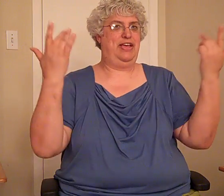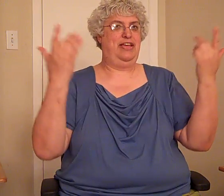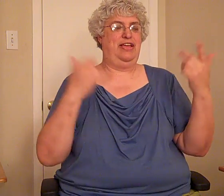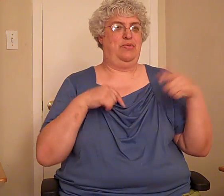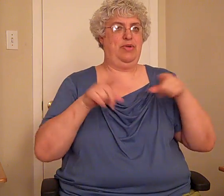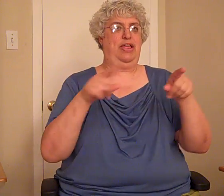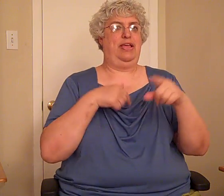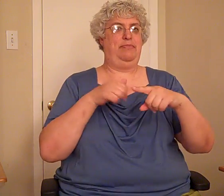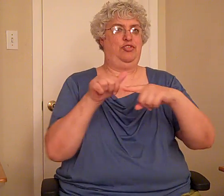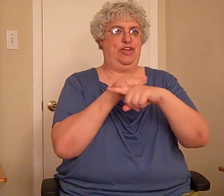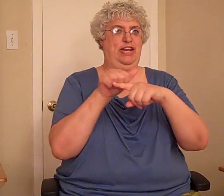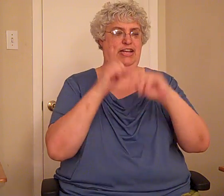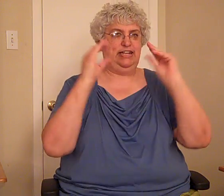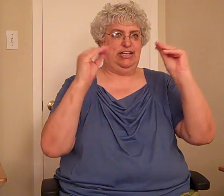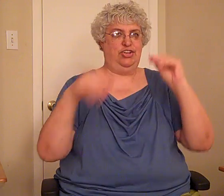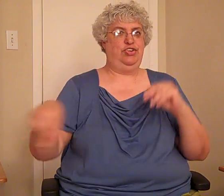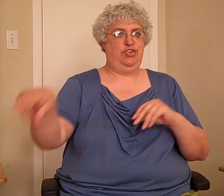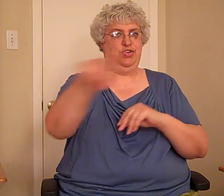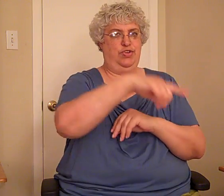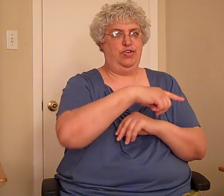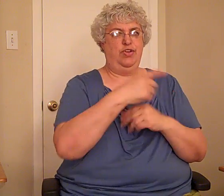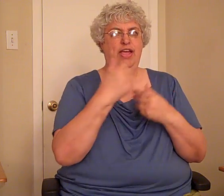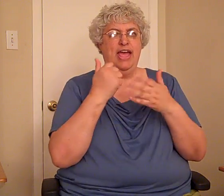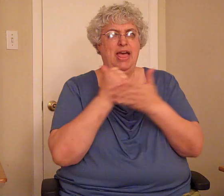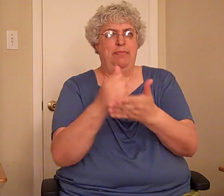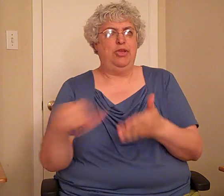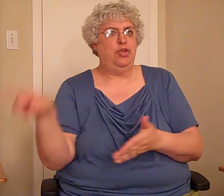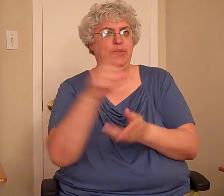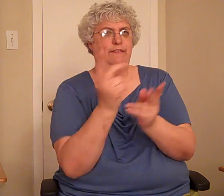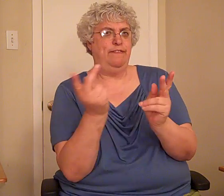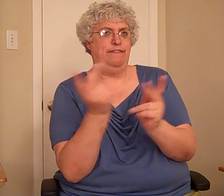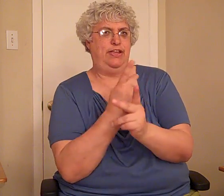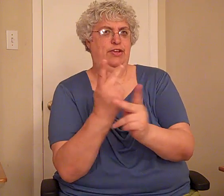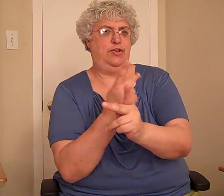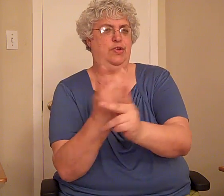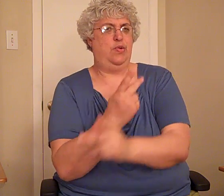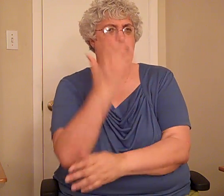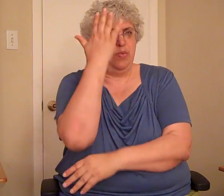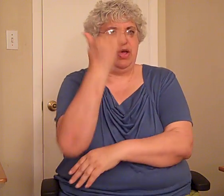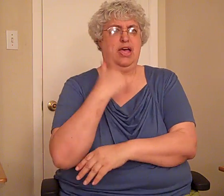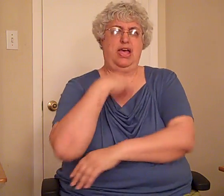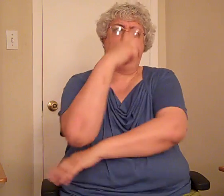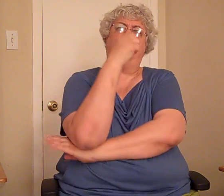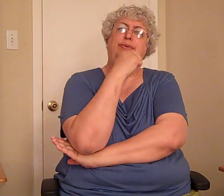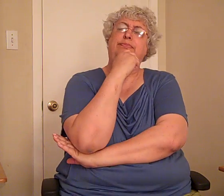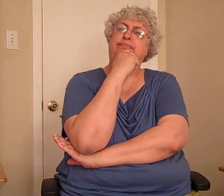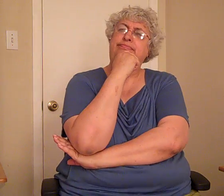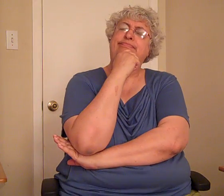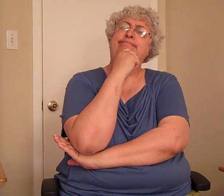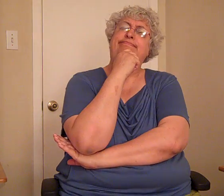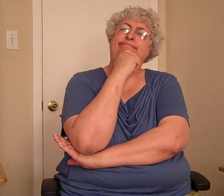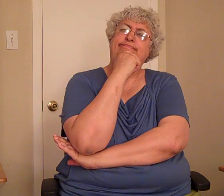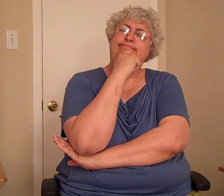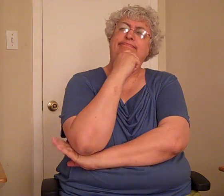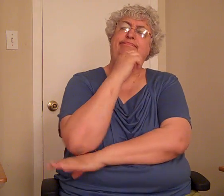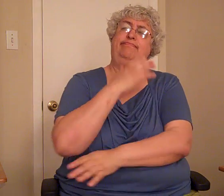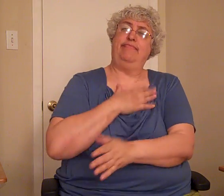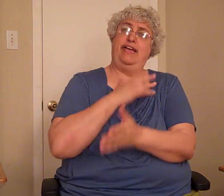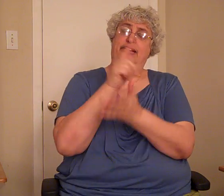training about helping you guys figure this out. And I do this because, you know what, there came a point in my career where I